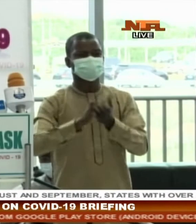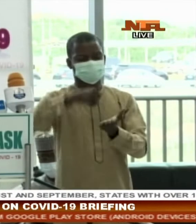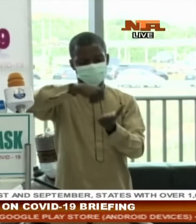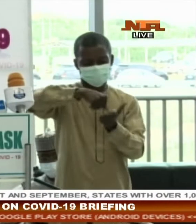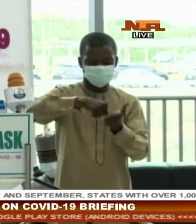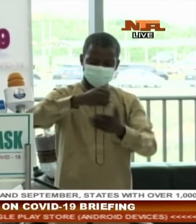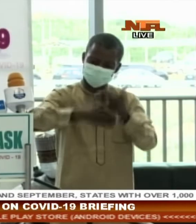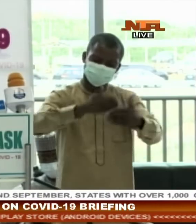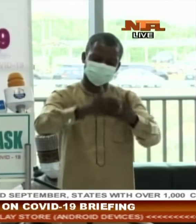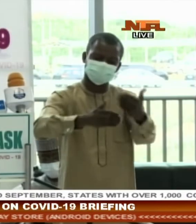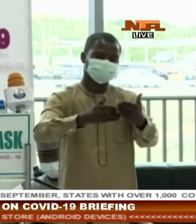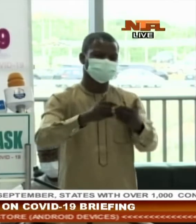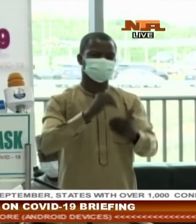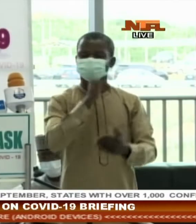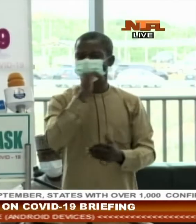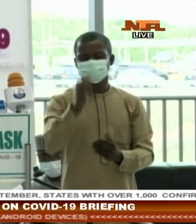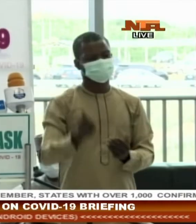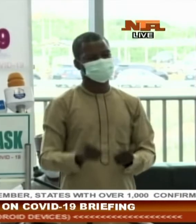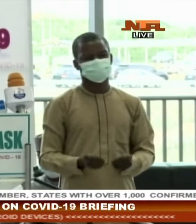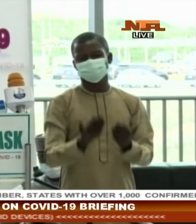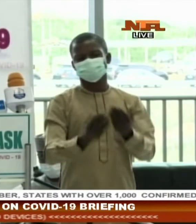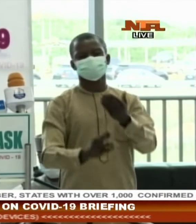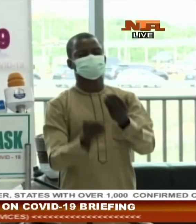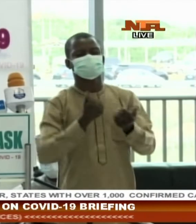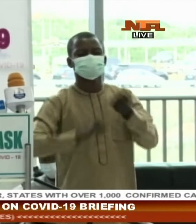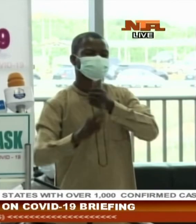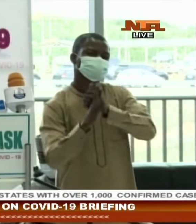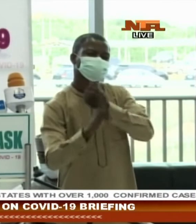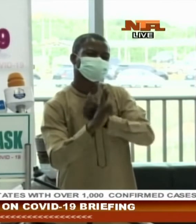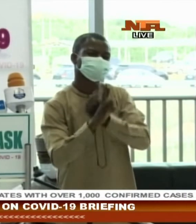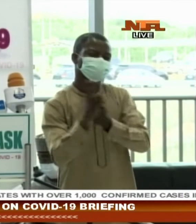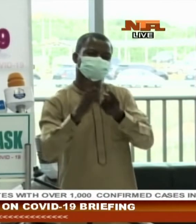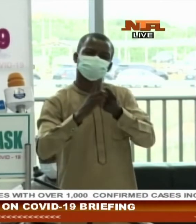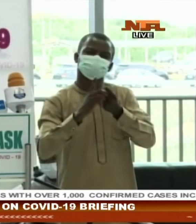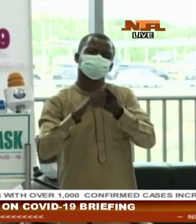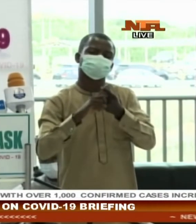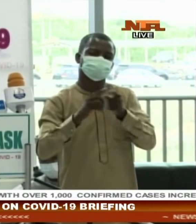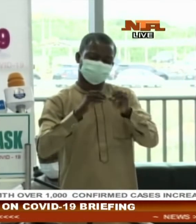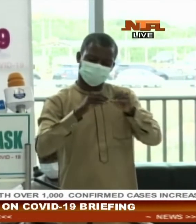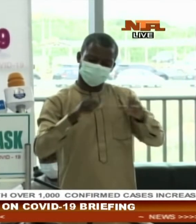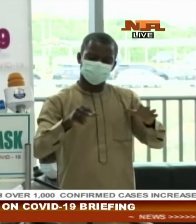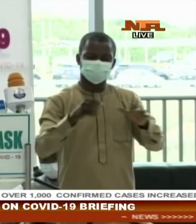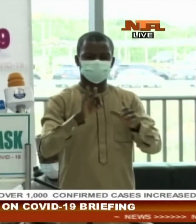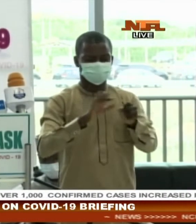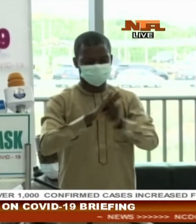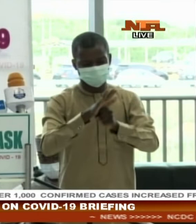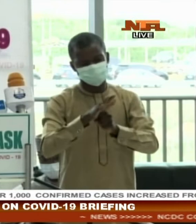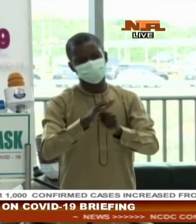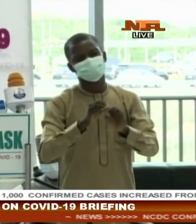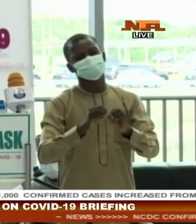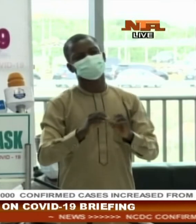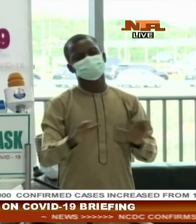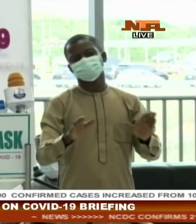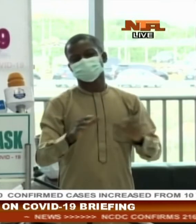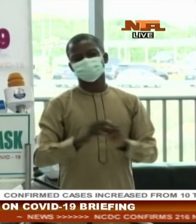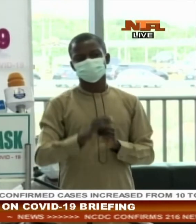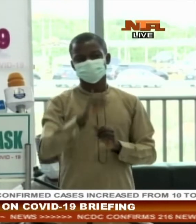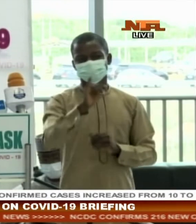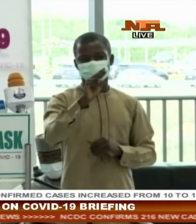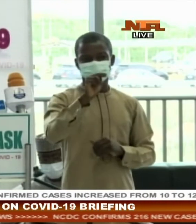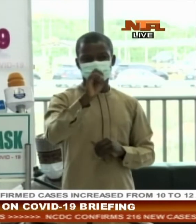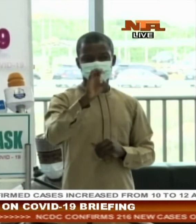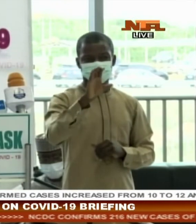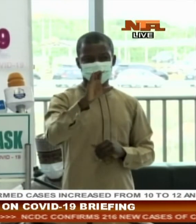not pose a risk to the spread of COVID. INEC would